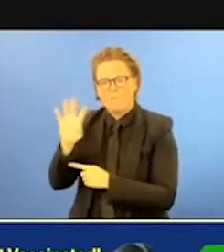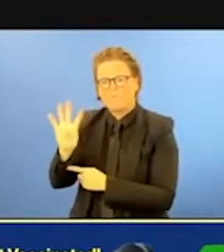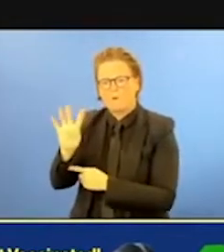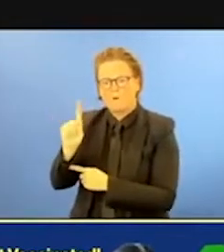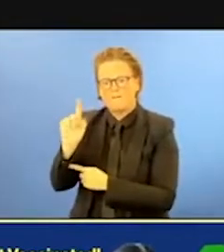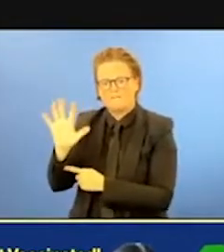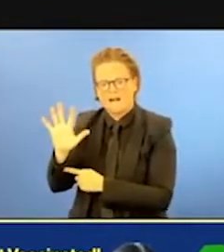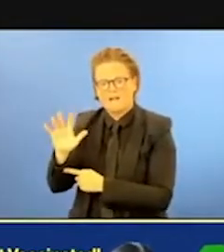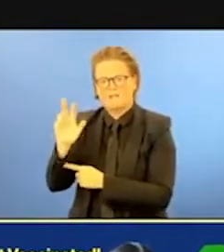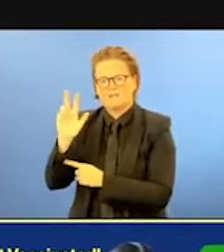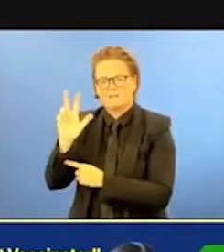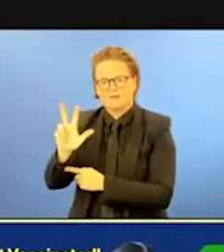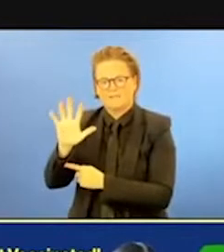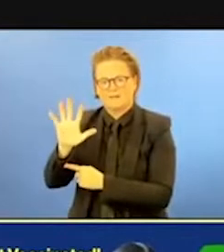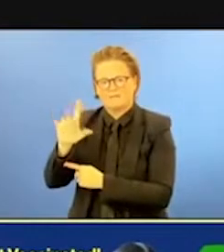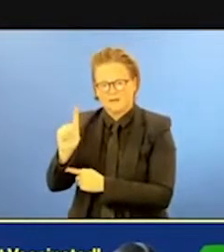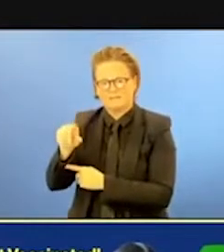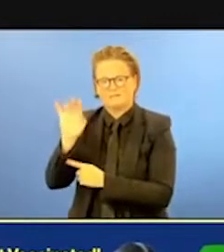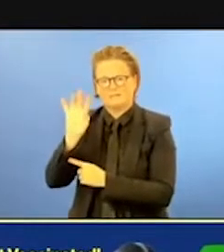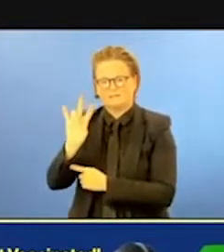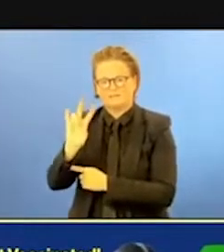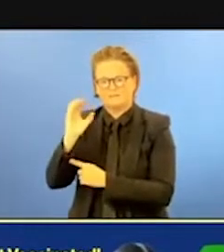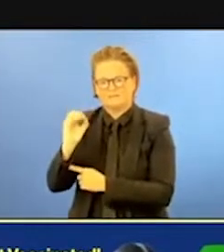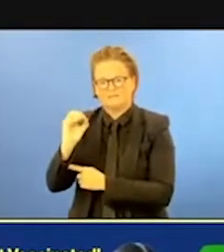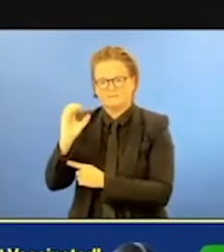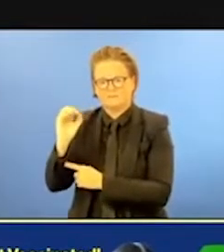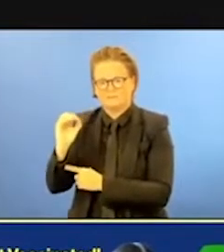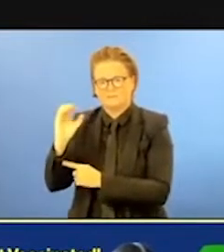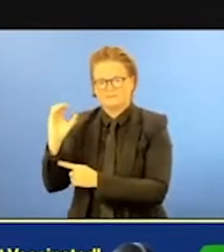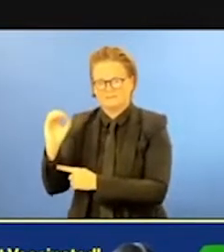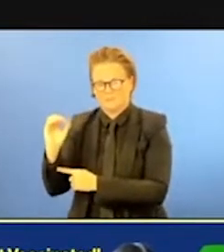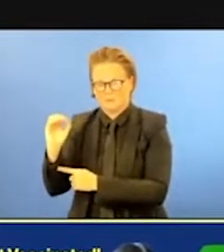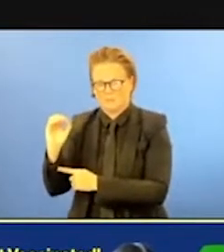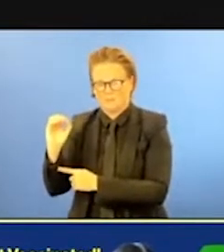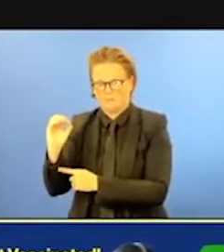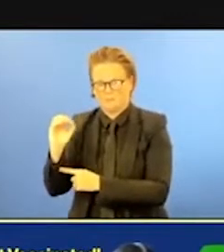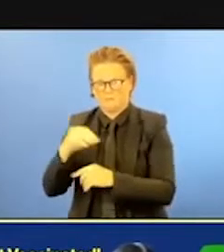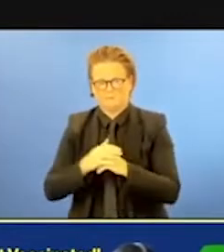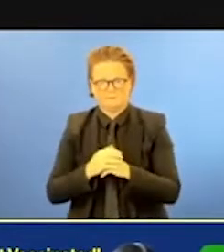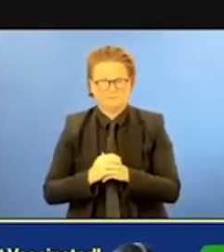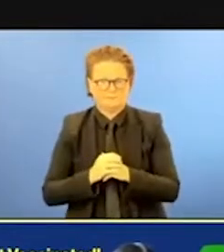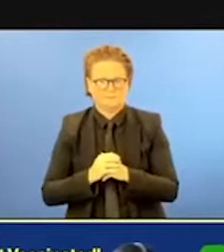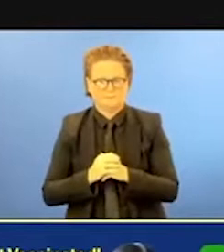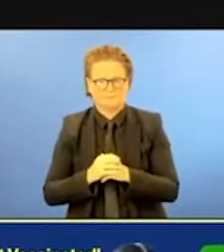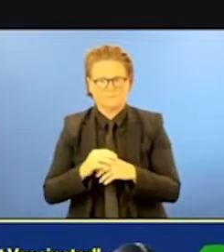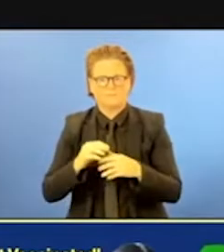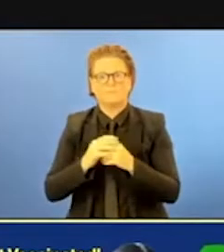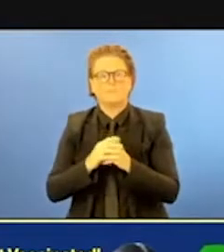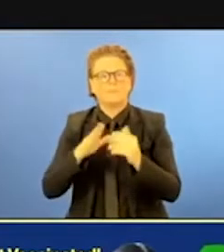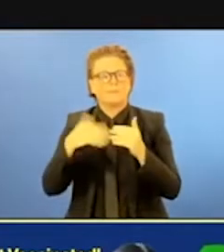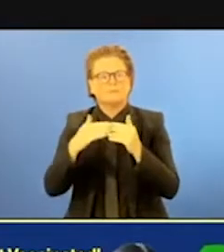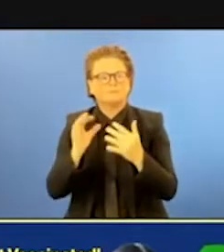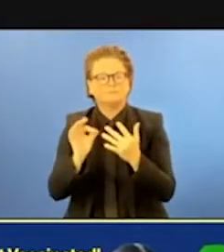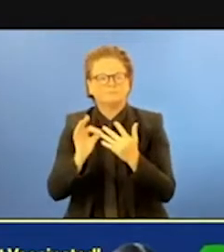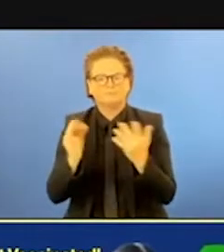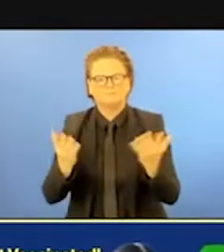And the next option includes the Essential Trip Card, which subsidizes about 2 to 3 round trips